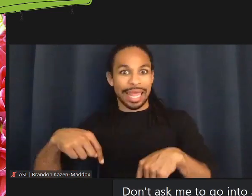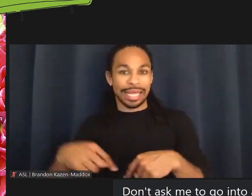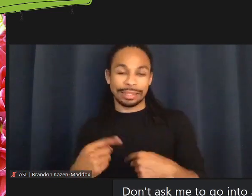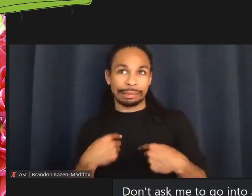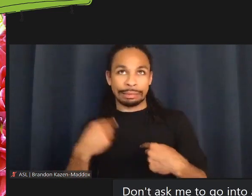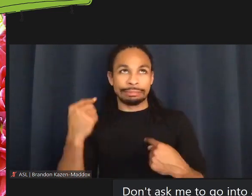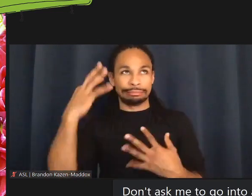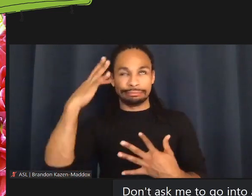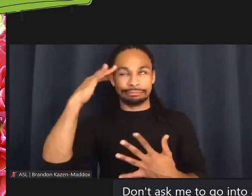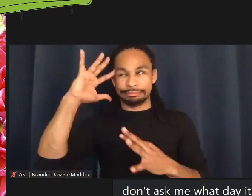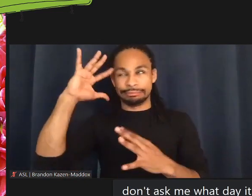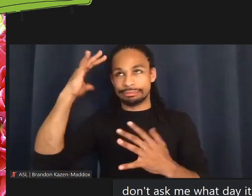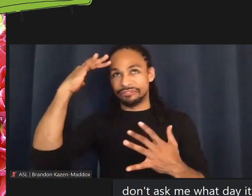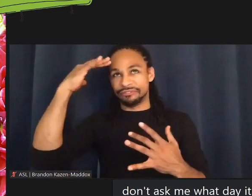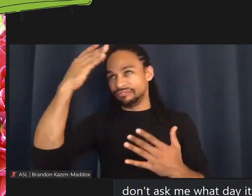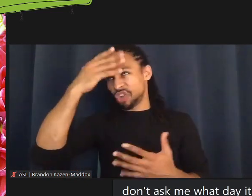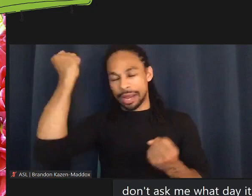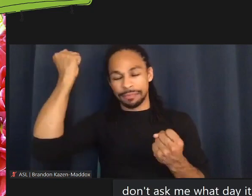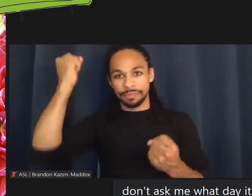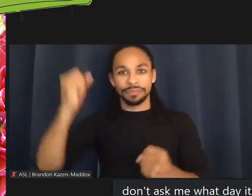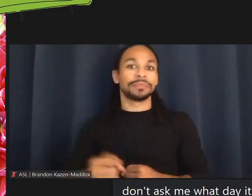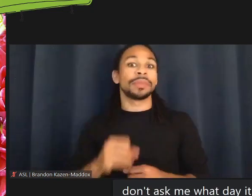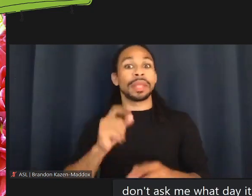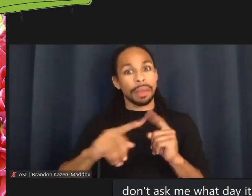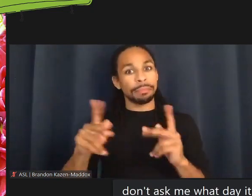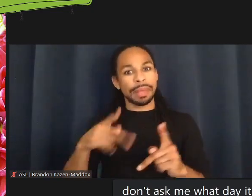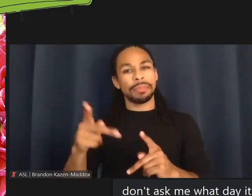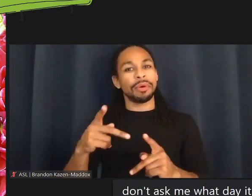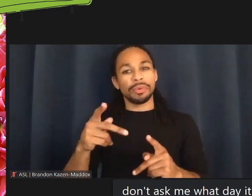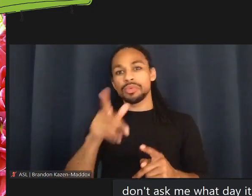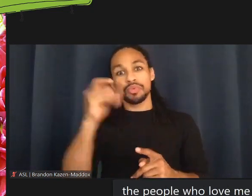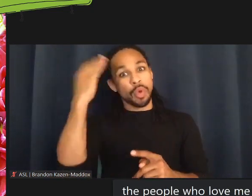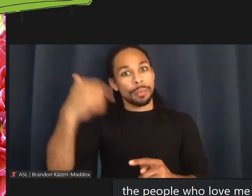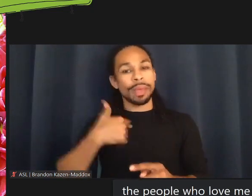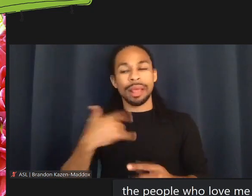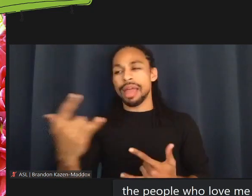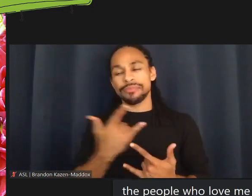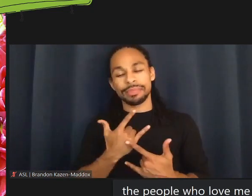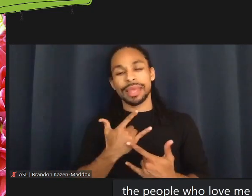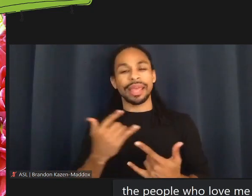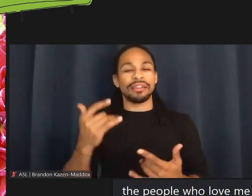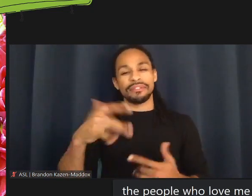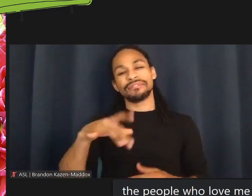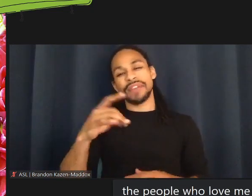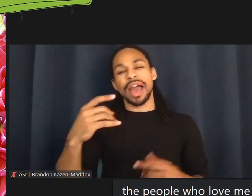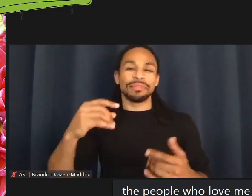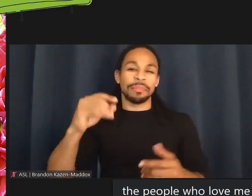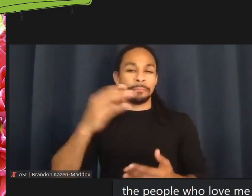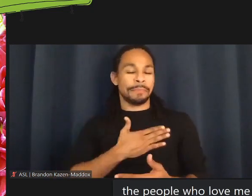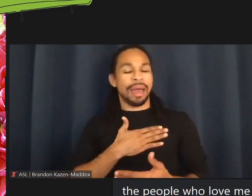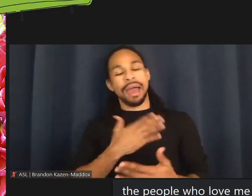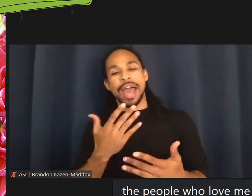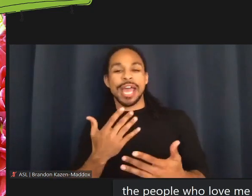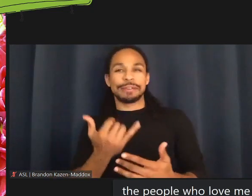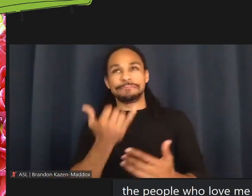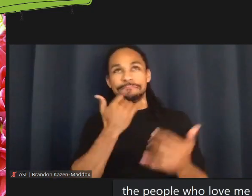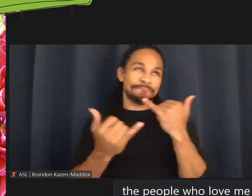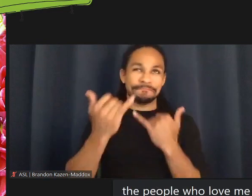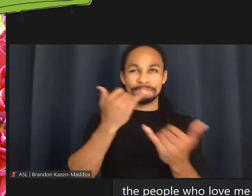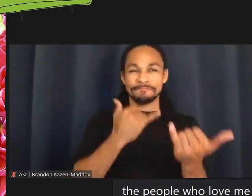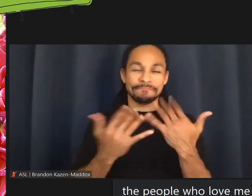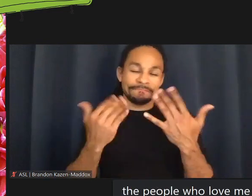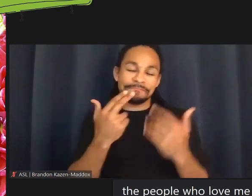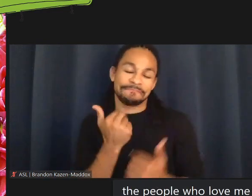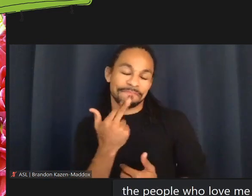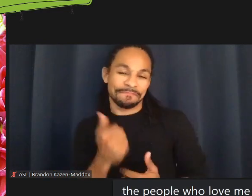me charming enough that it can be seen as an endearing quirk. My voice is genuine to how I experience time and memory. There's